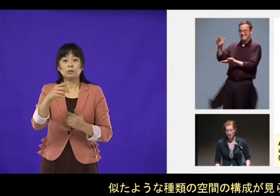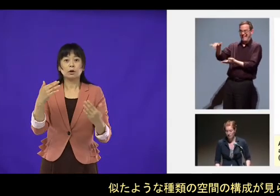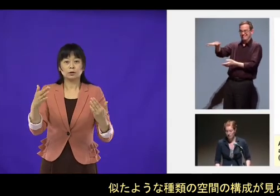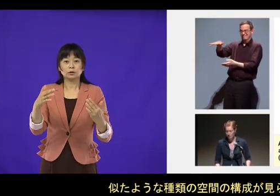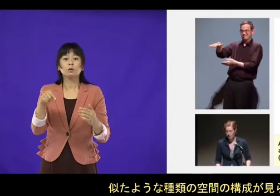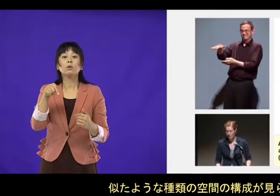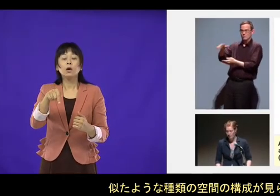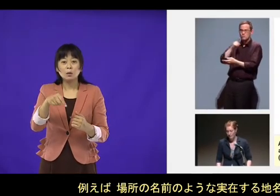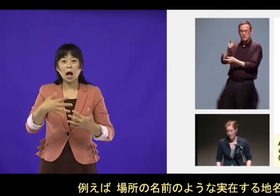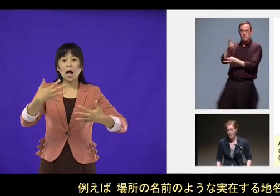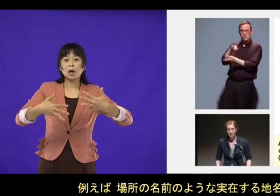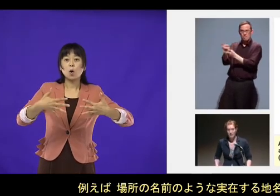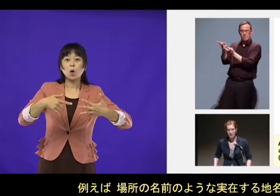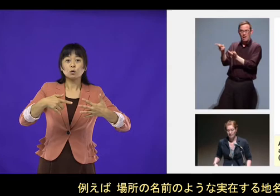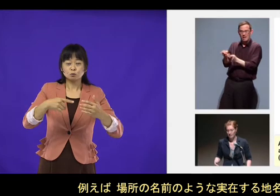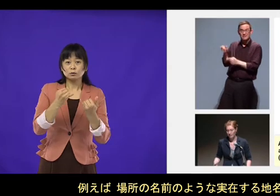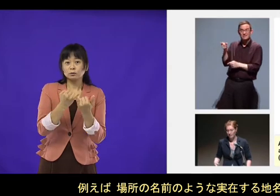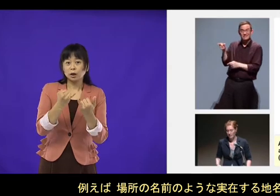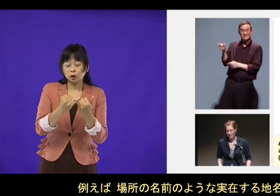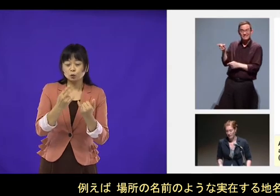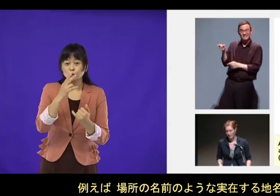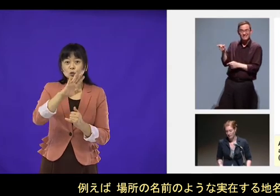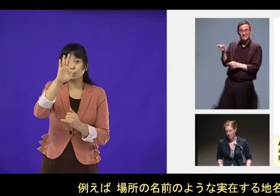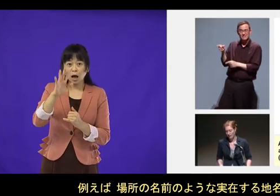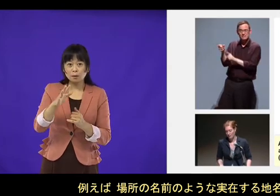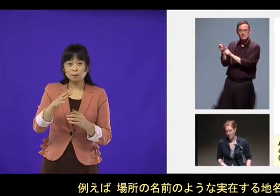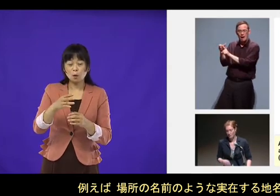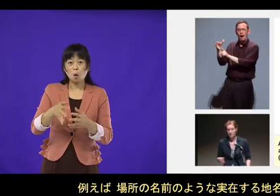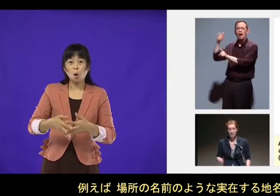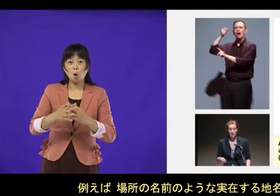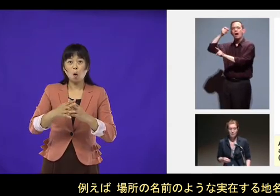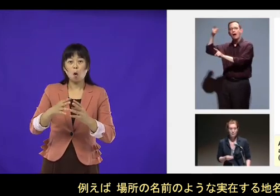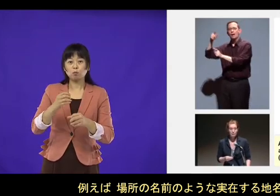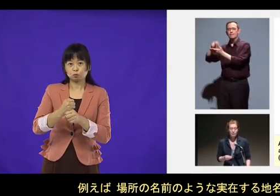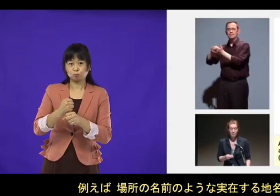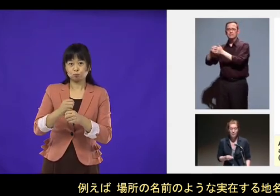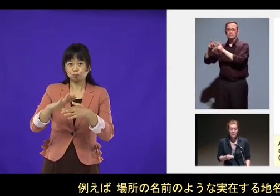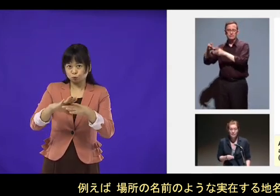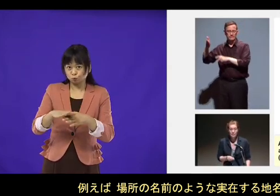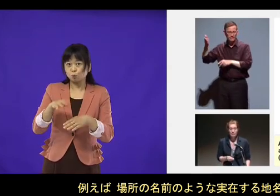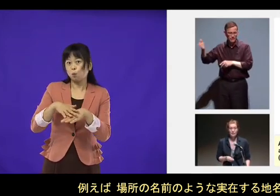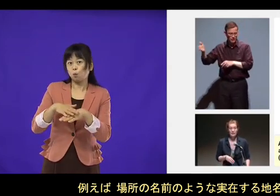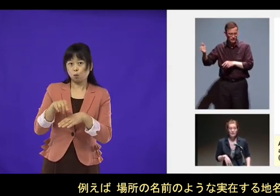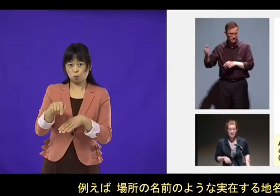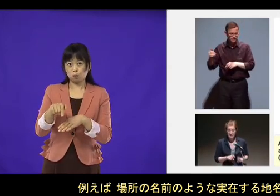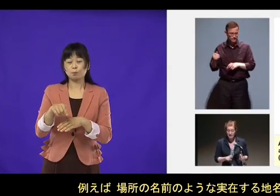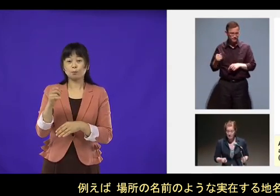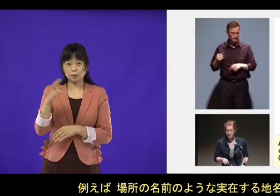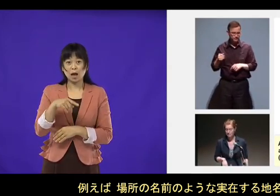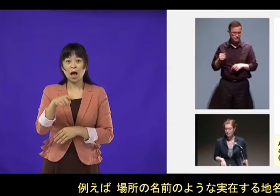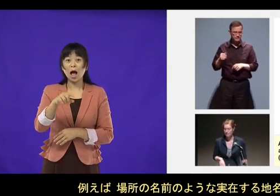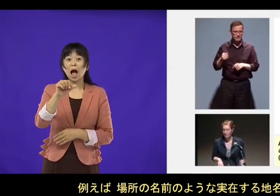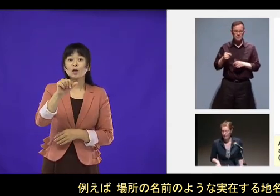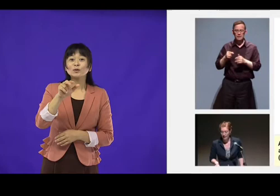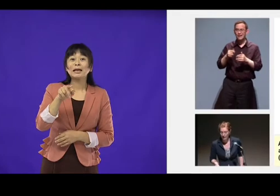spatial constructions, including the absence of true toponyms, like place